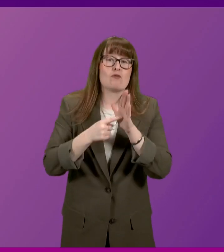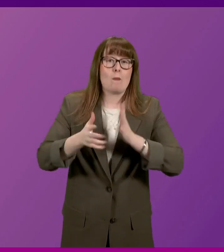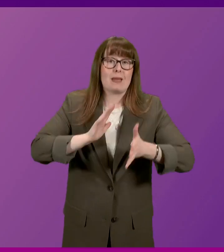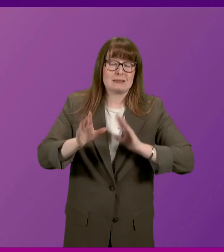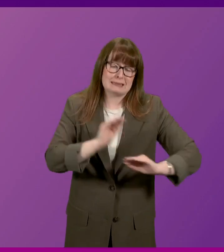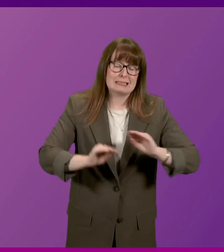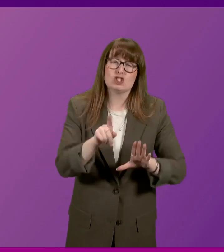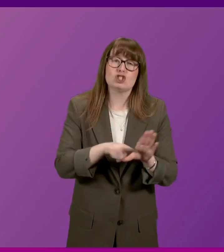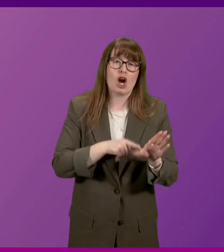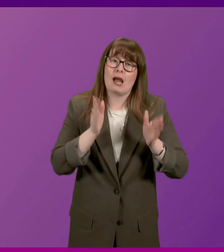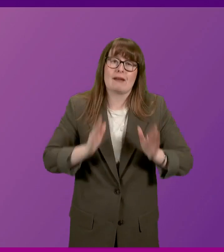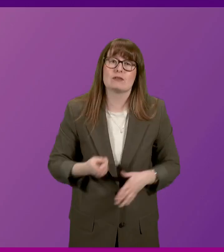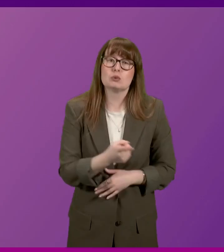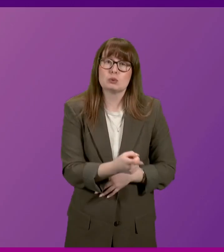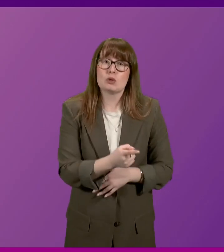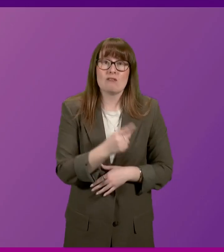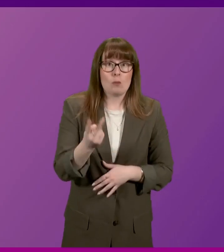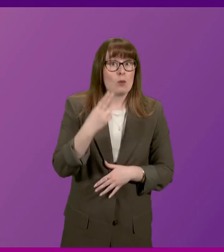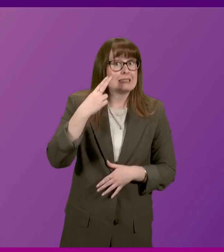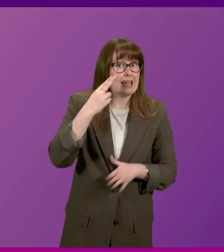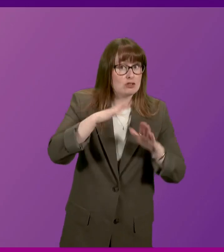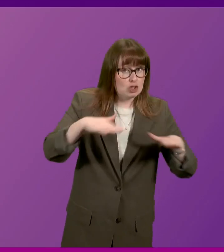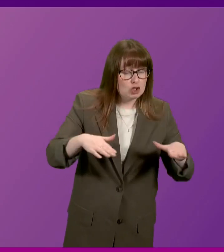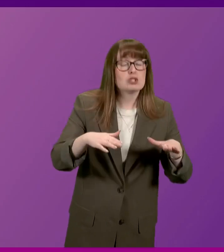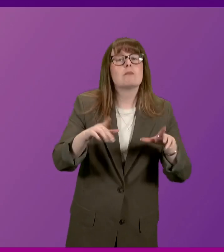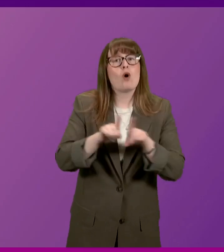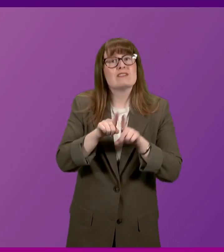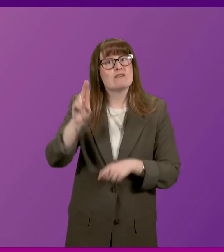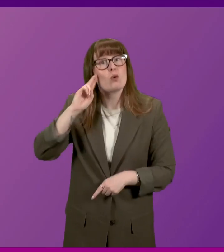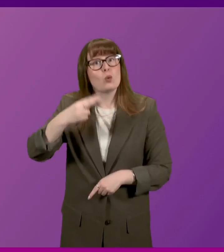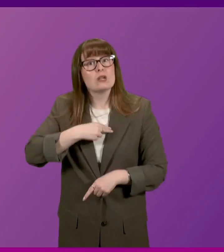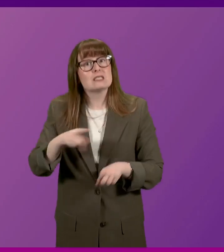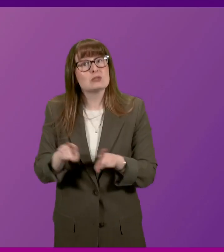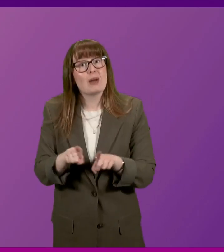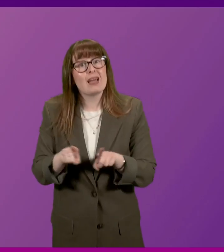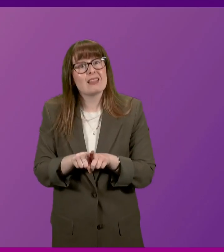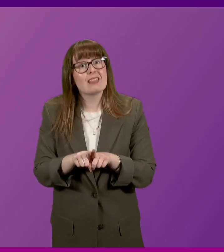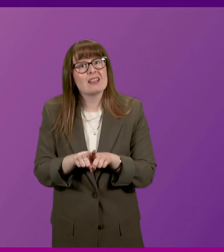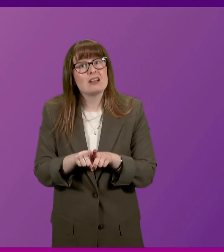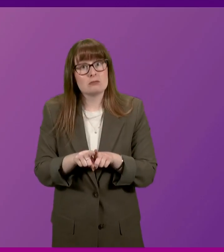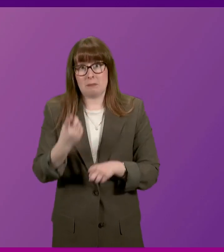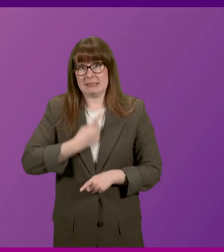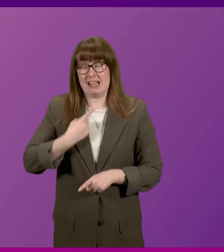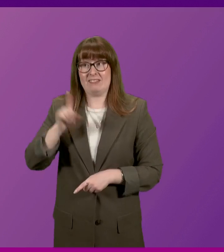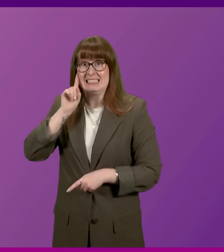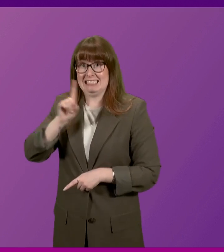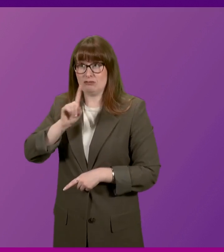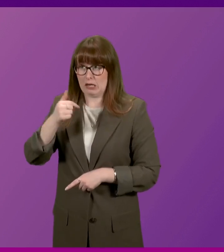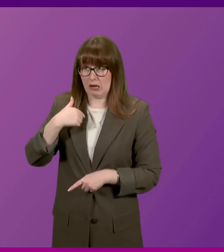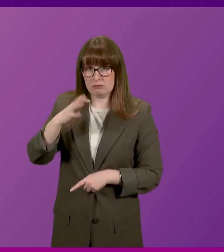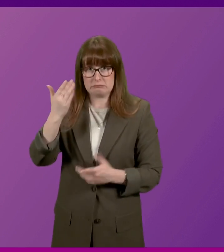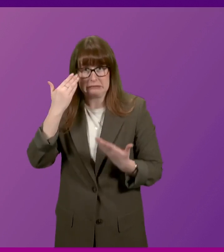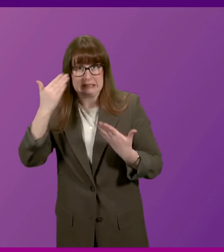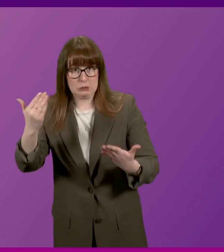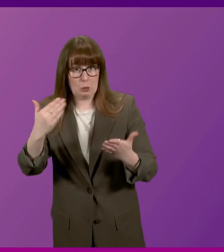age for both deaf children, but obviously for coders, which I, as a hearing person, wasn't aware of, the fact